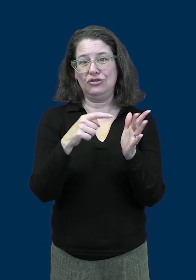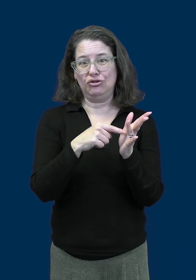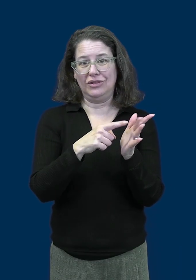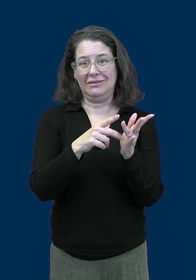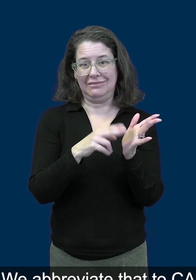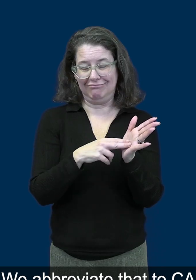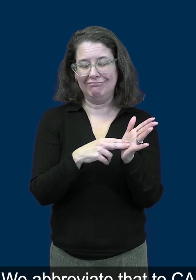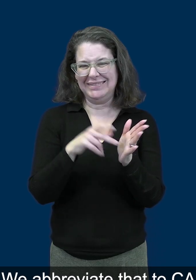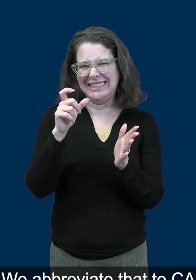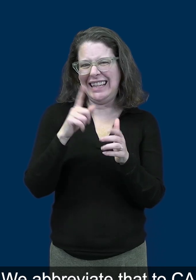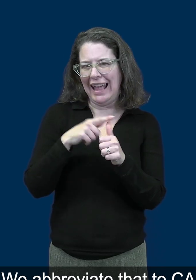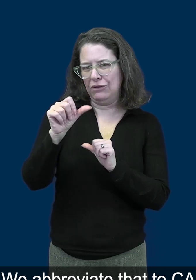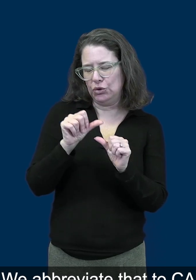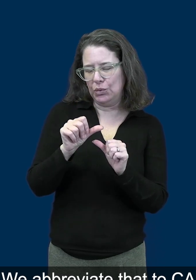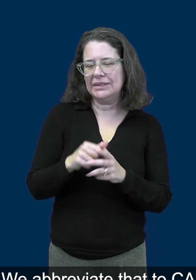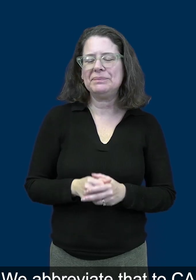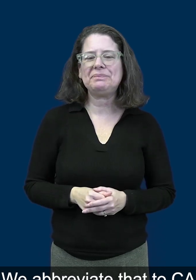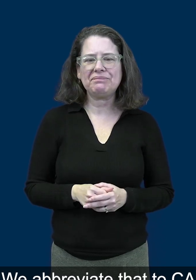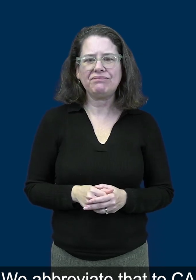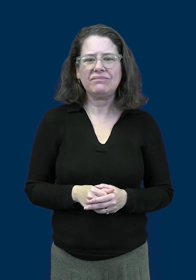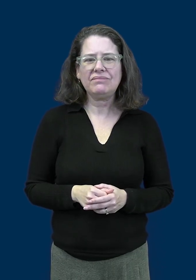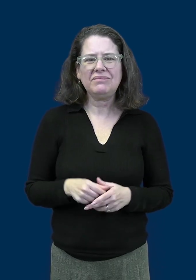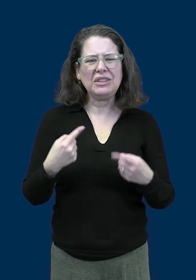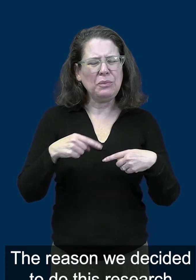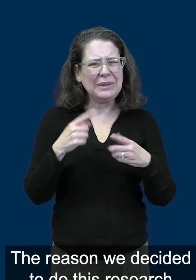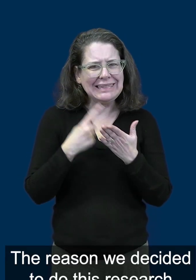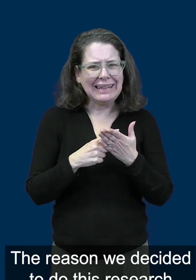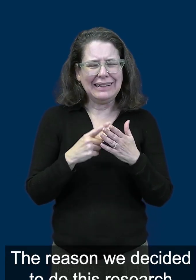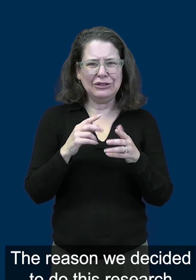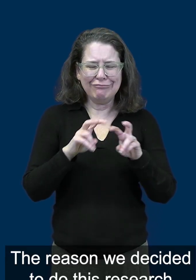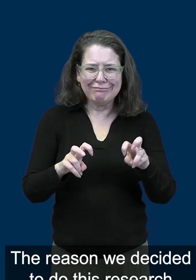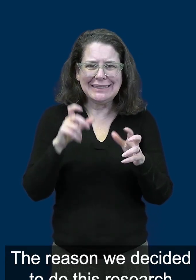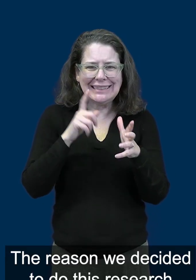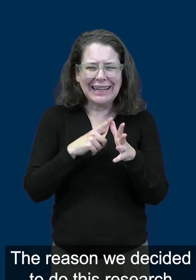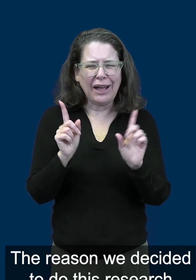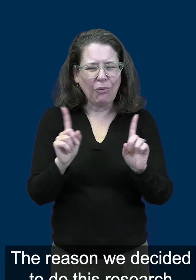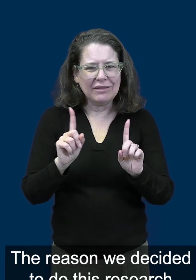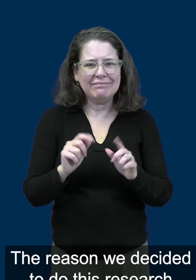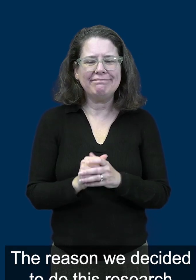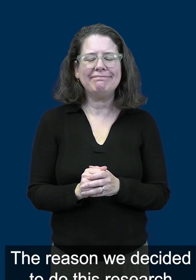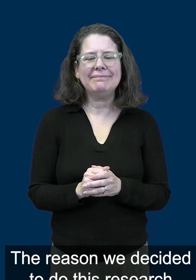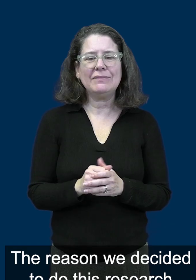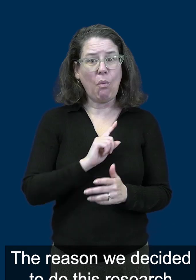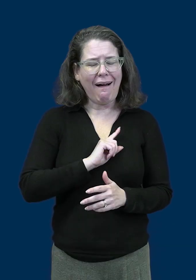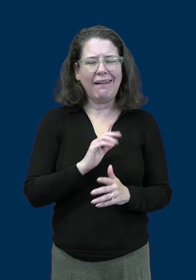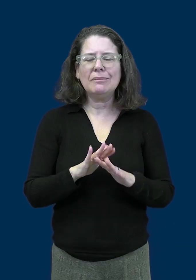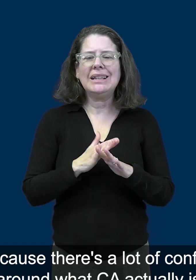We abbreviate that to CA. The reason we decided to do this research is because there's a